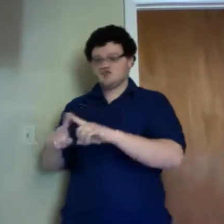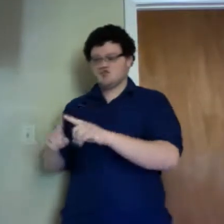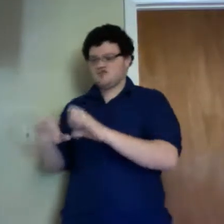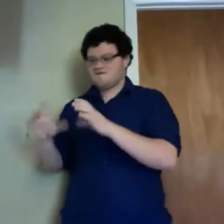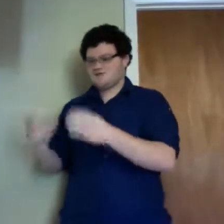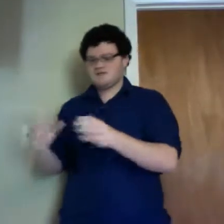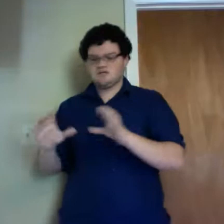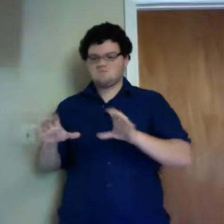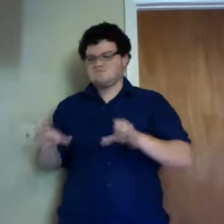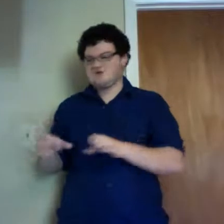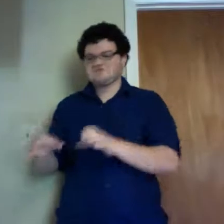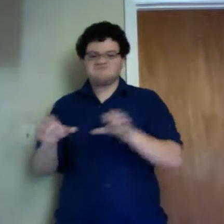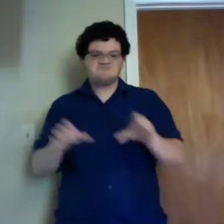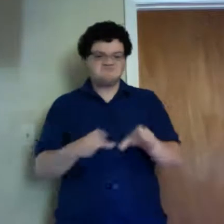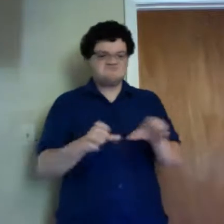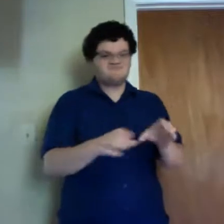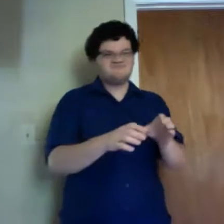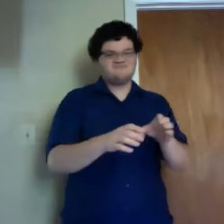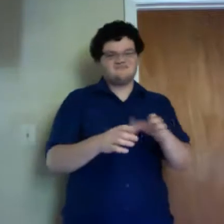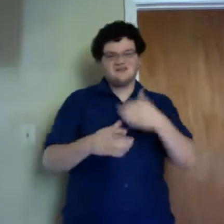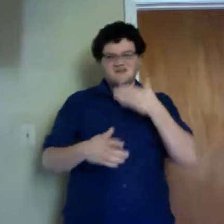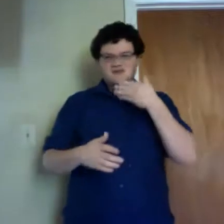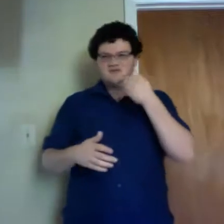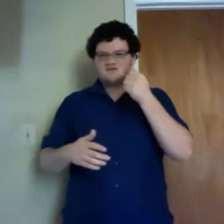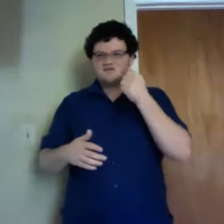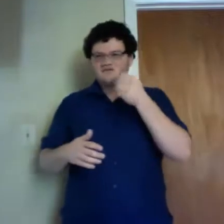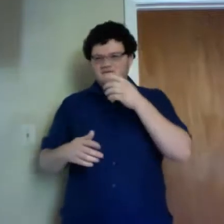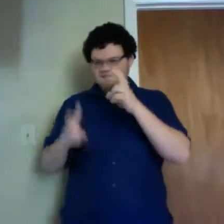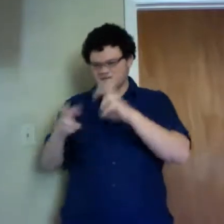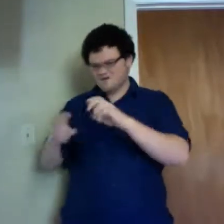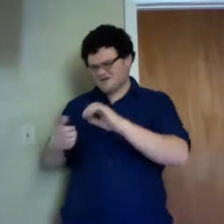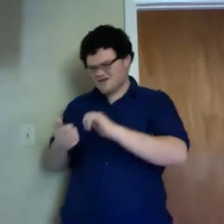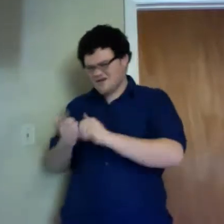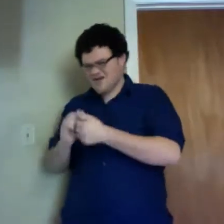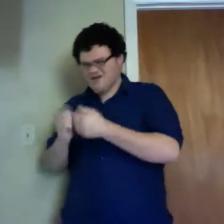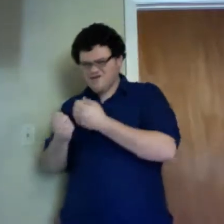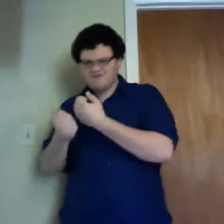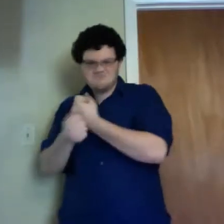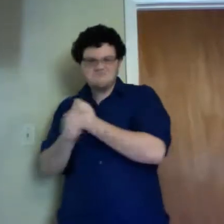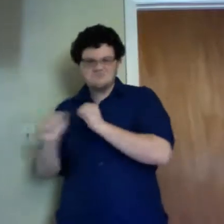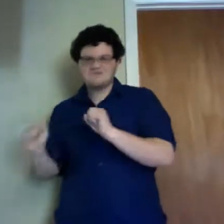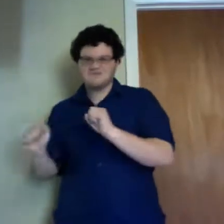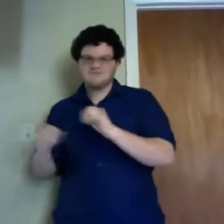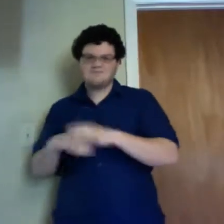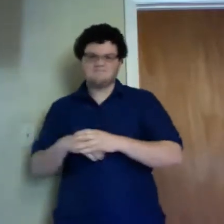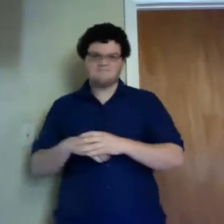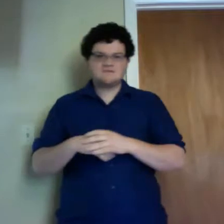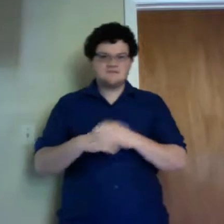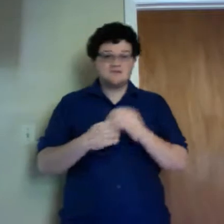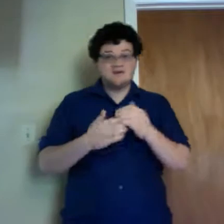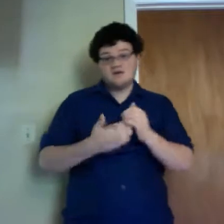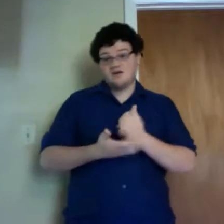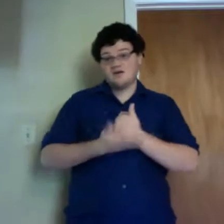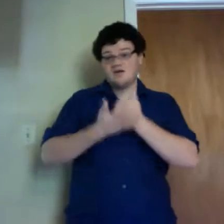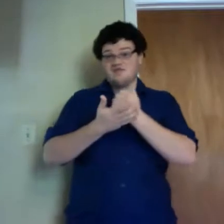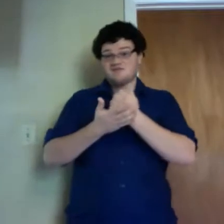become aware of the hazards involved in doing the job and taking action to prevent injury. As a building or construction worker,